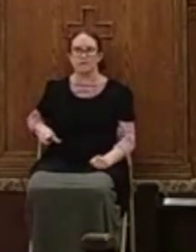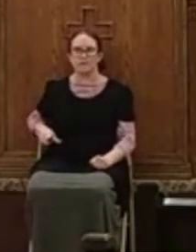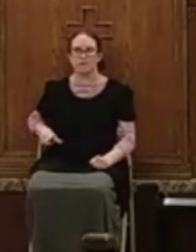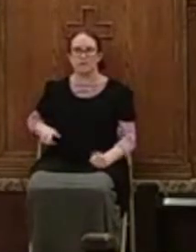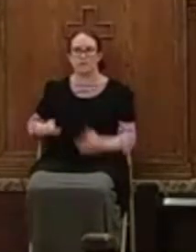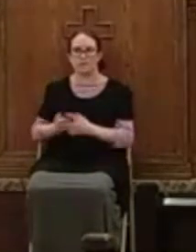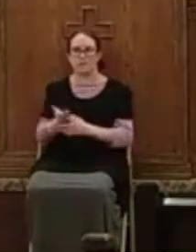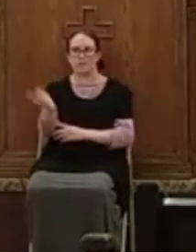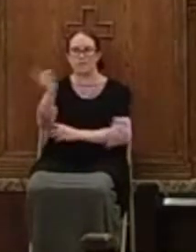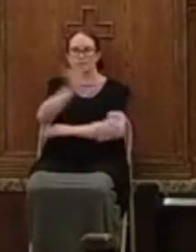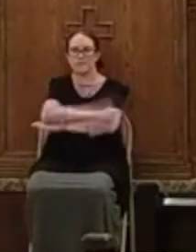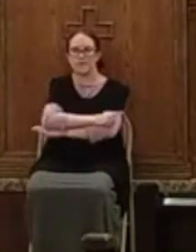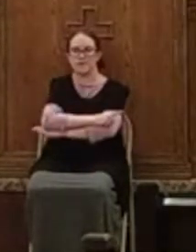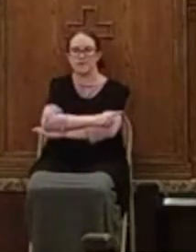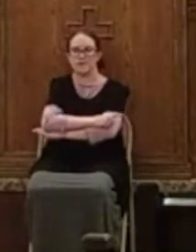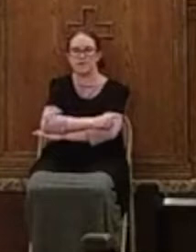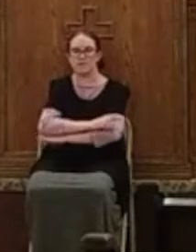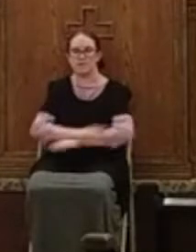throughout the day?